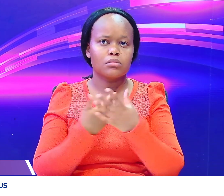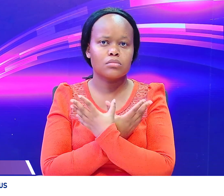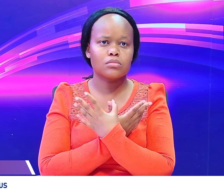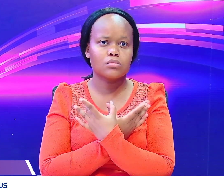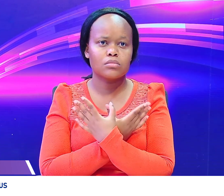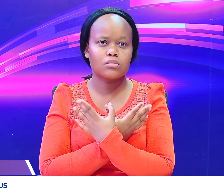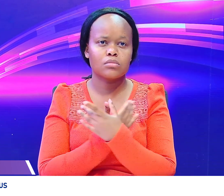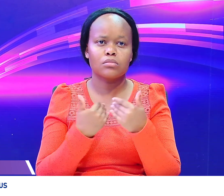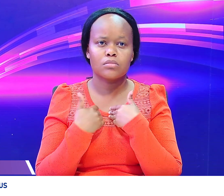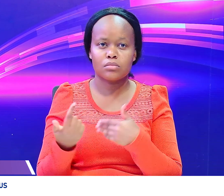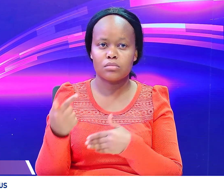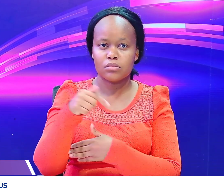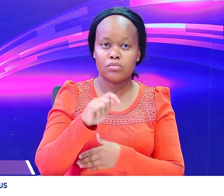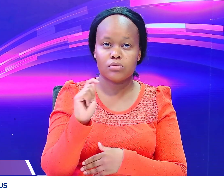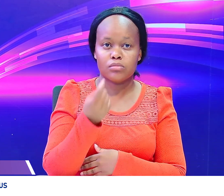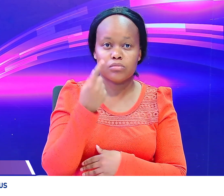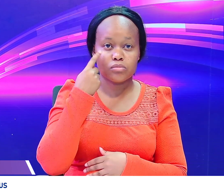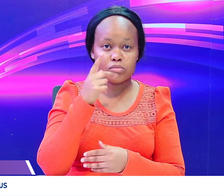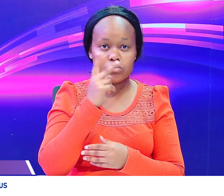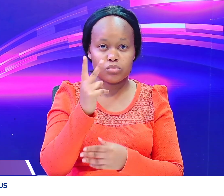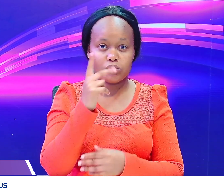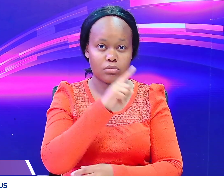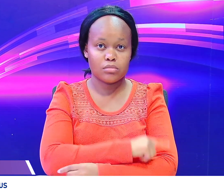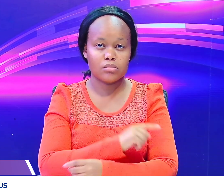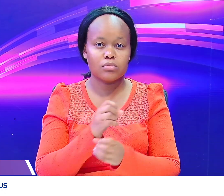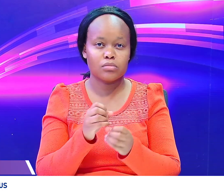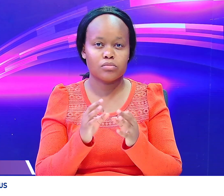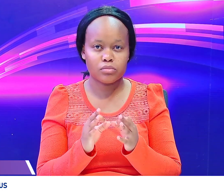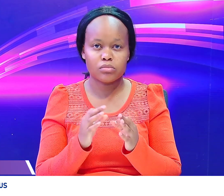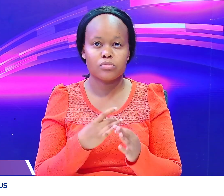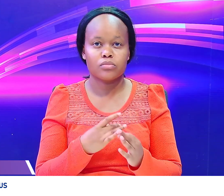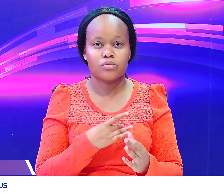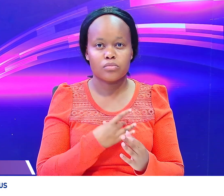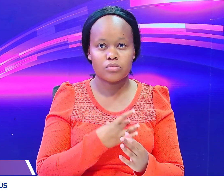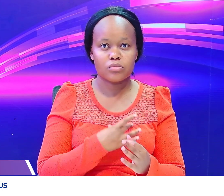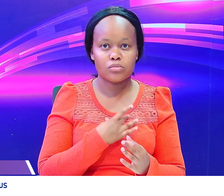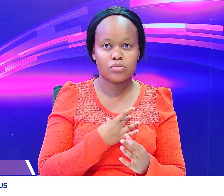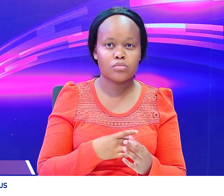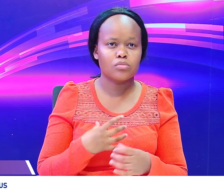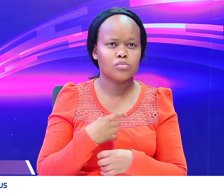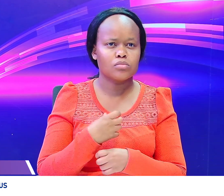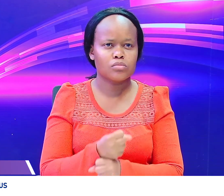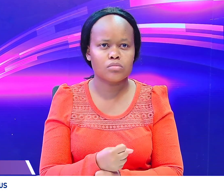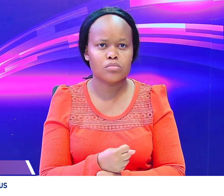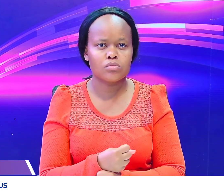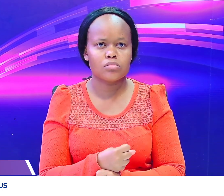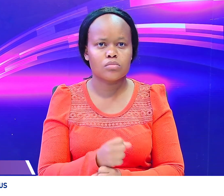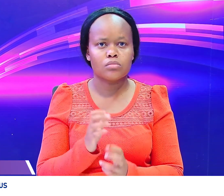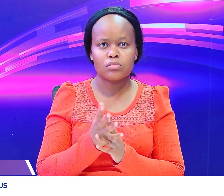Dr. Johann Wadepool, Federal Minister for Foreign Affairs of Germany, has arrived in Kenya for a